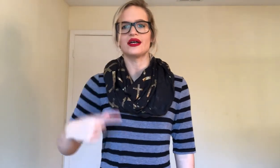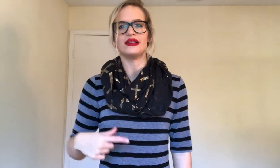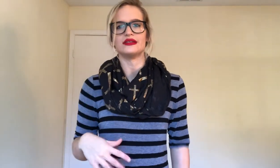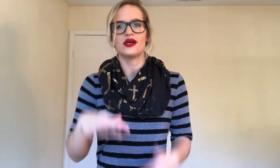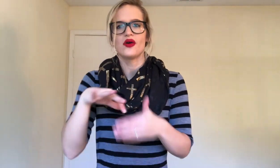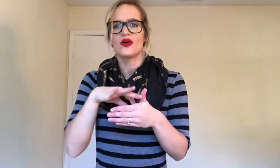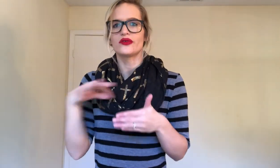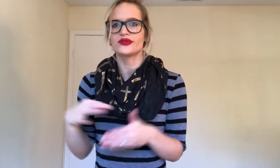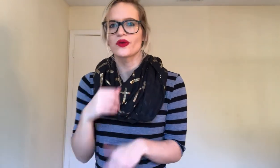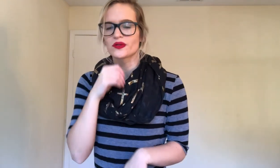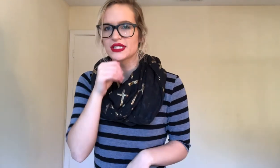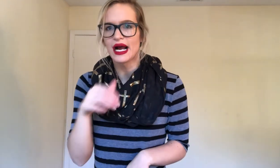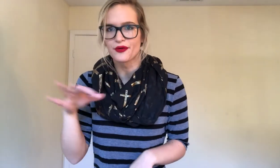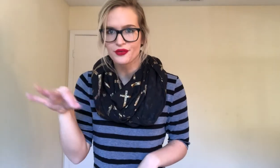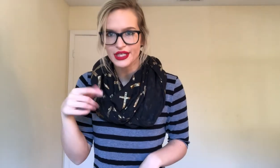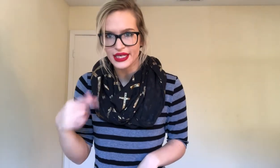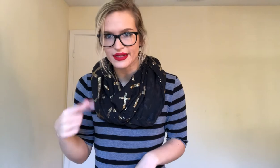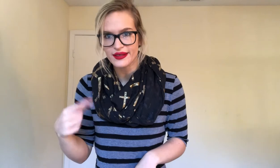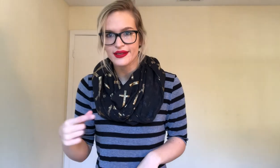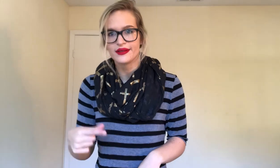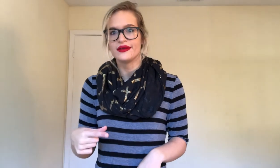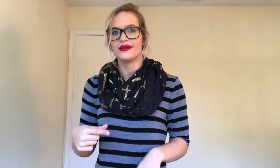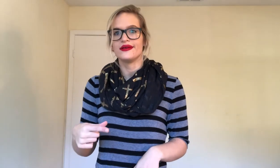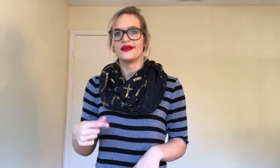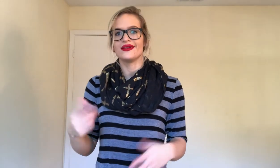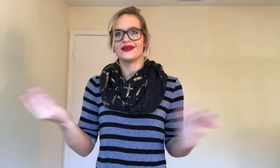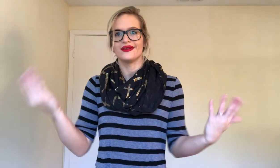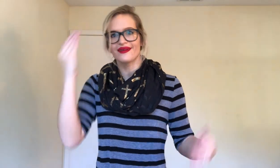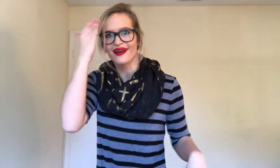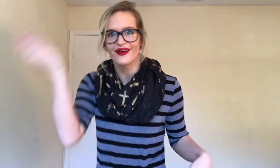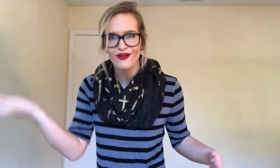Cause. Her. Soul. Not. Green. You know.